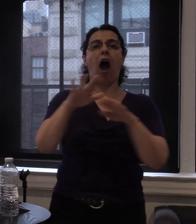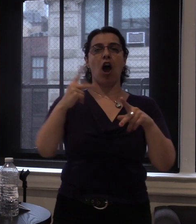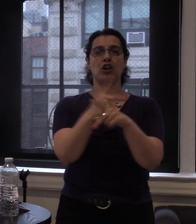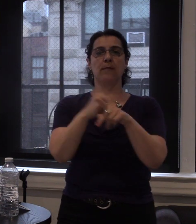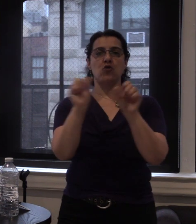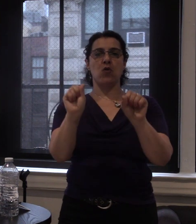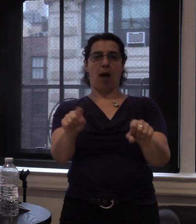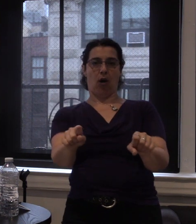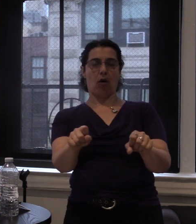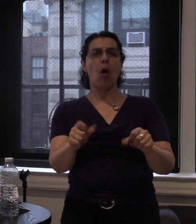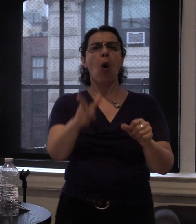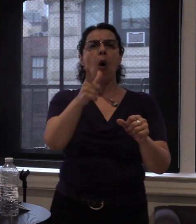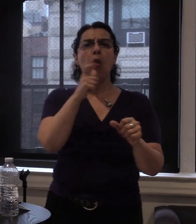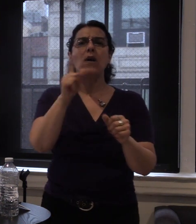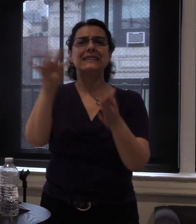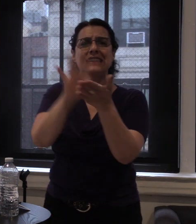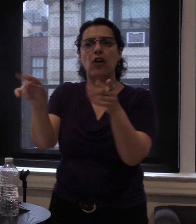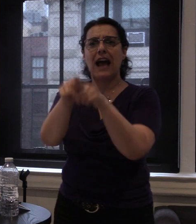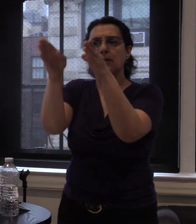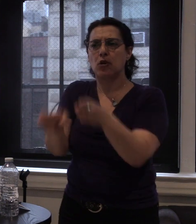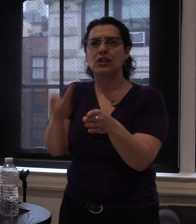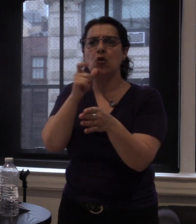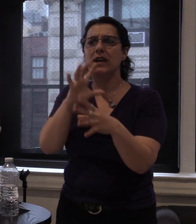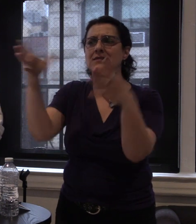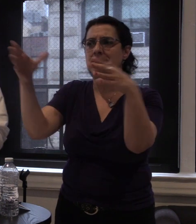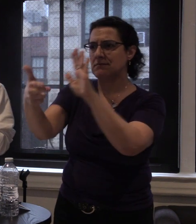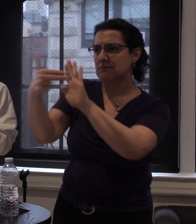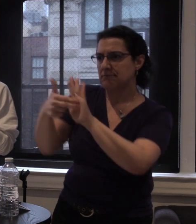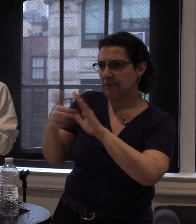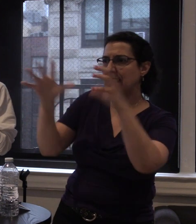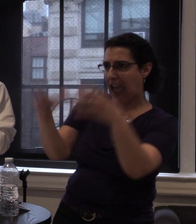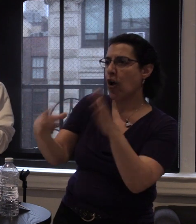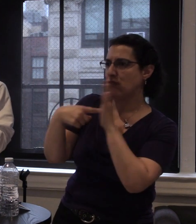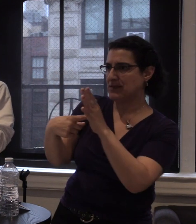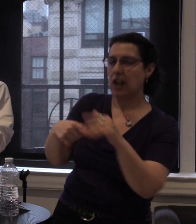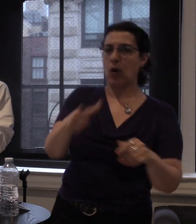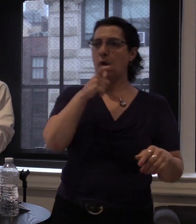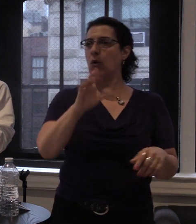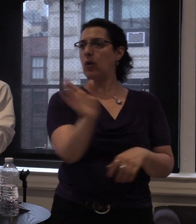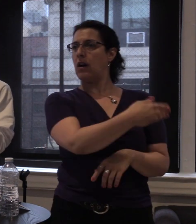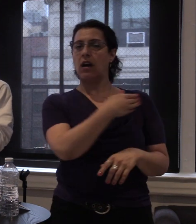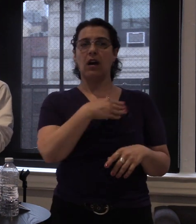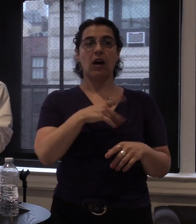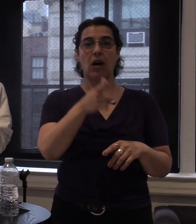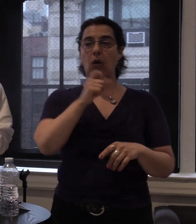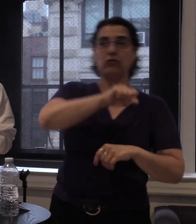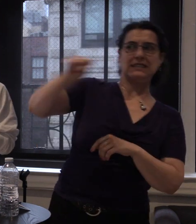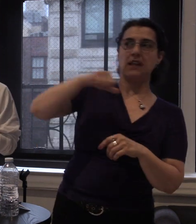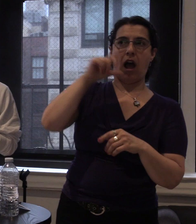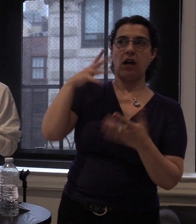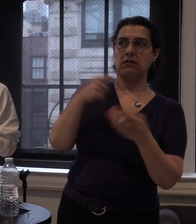to be computed, counted as a person, categorized, and represented, and who gets to resist